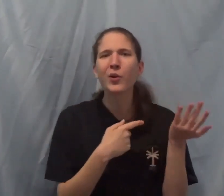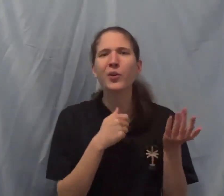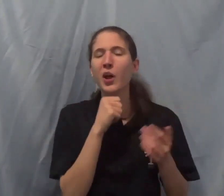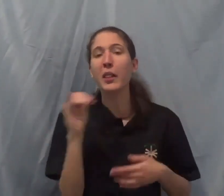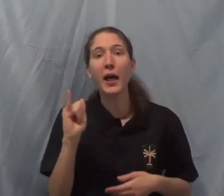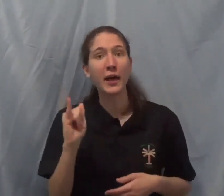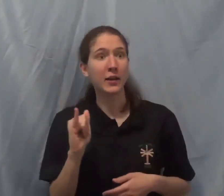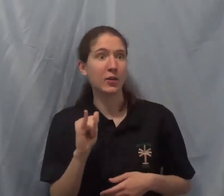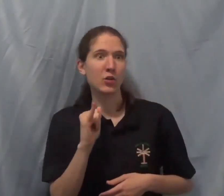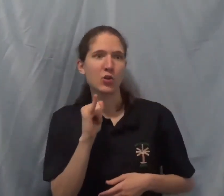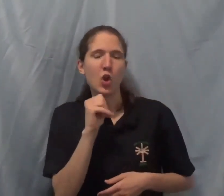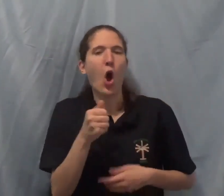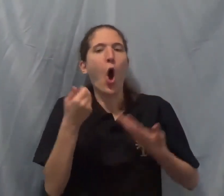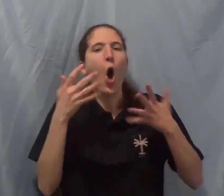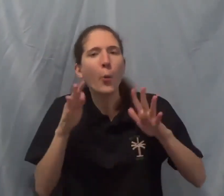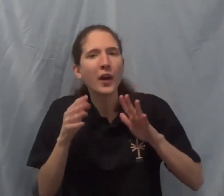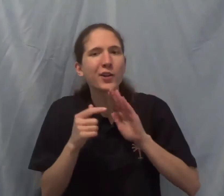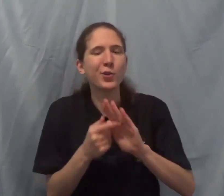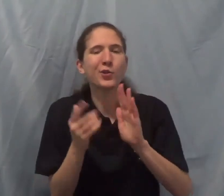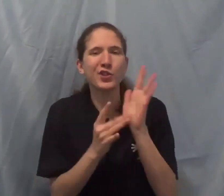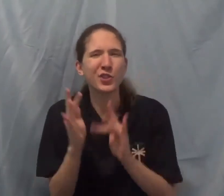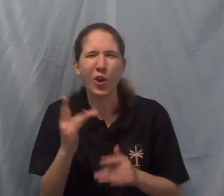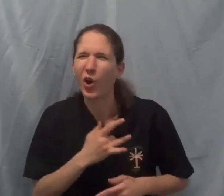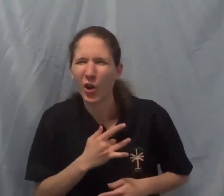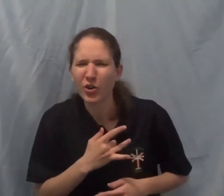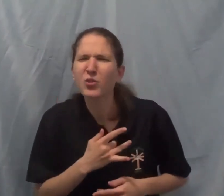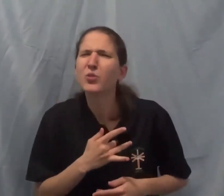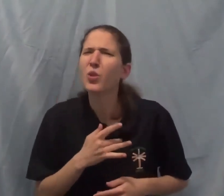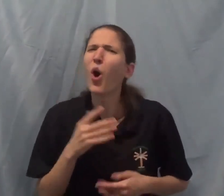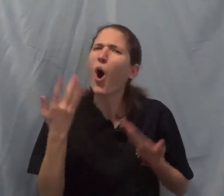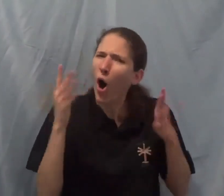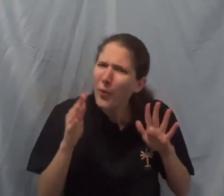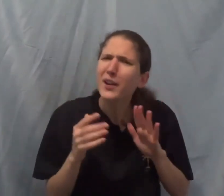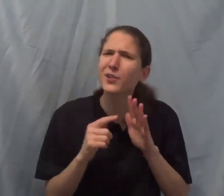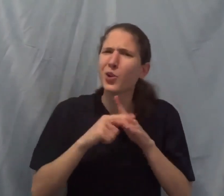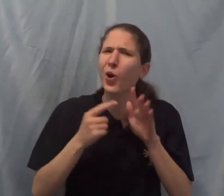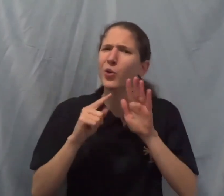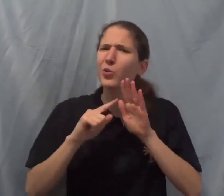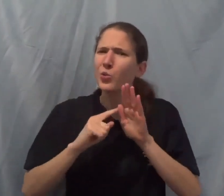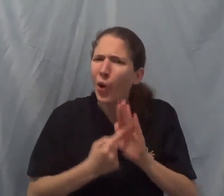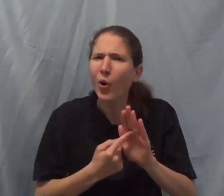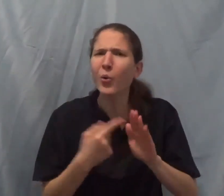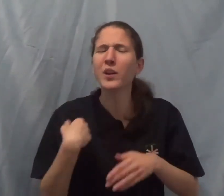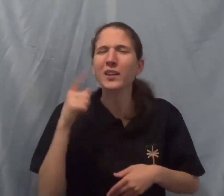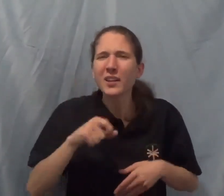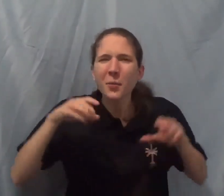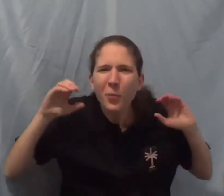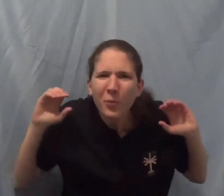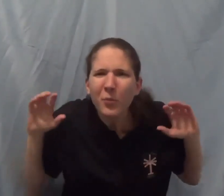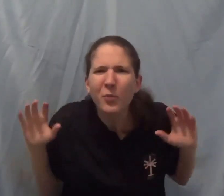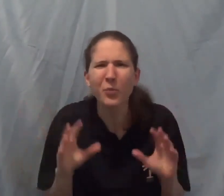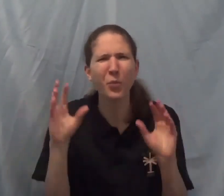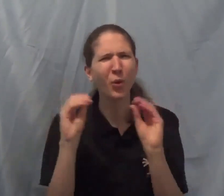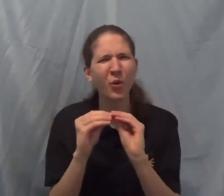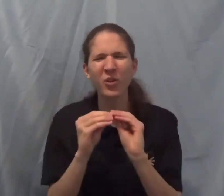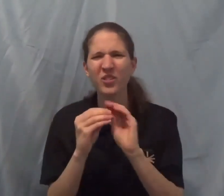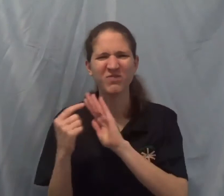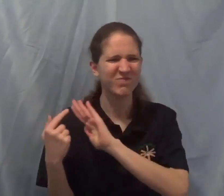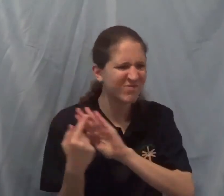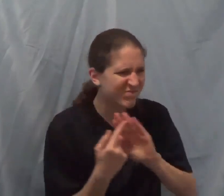about. But how do we do that? How do we witness? I bypassed one of the most moving gospel episodes when I said, you know, he returned